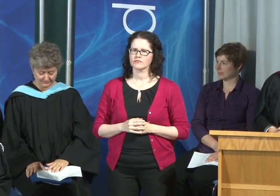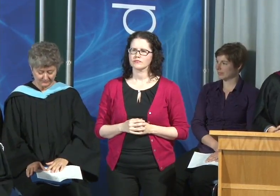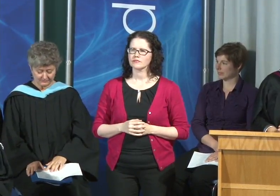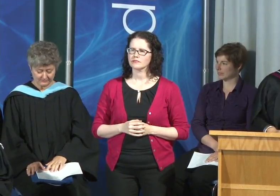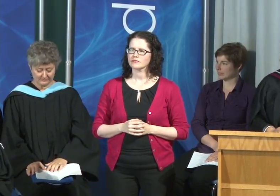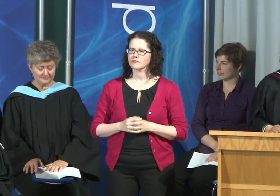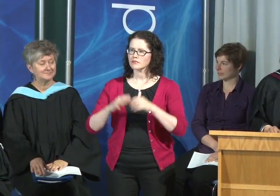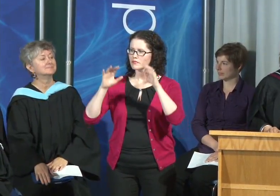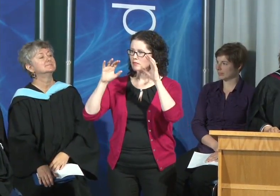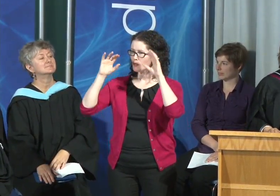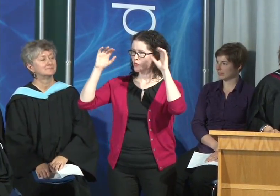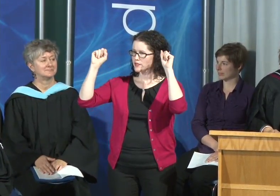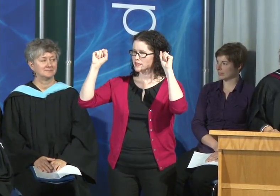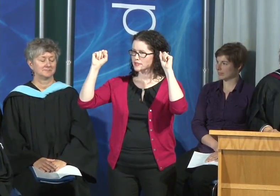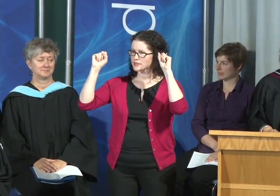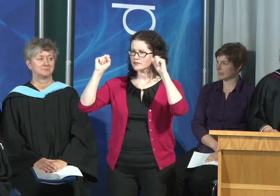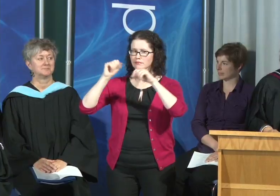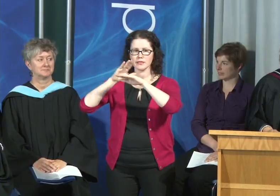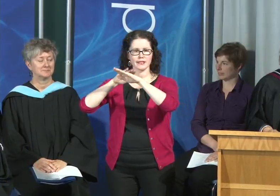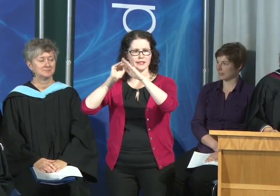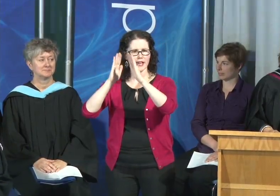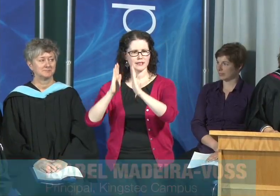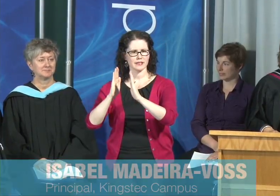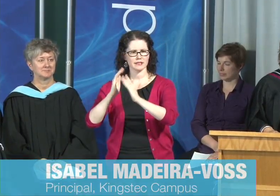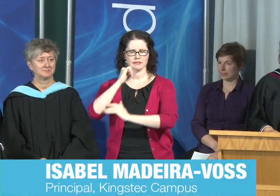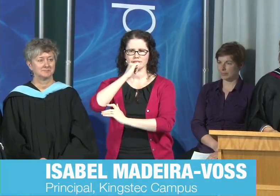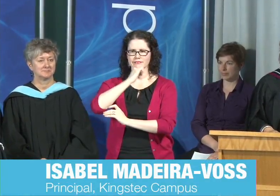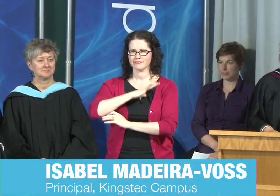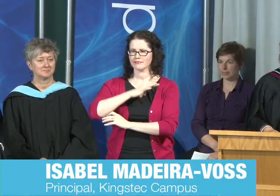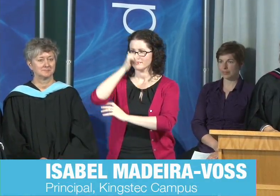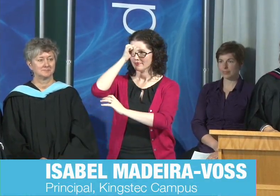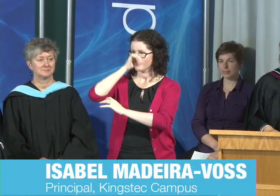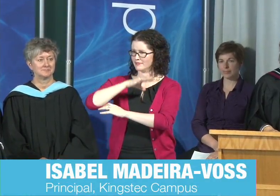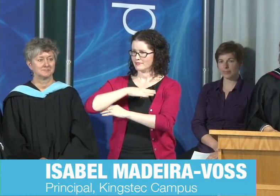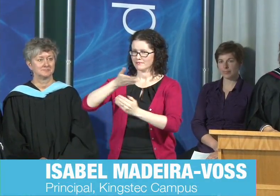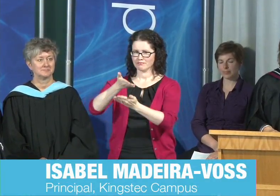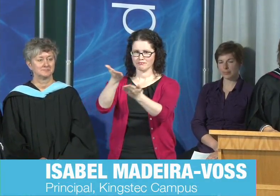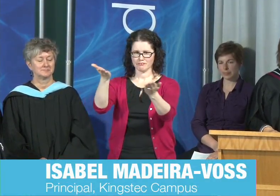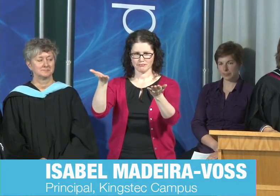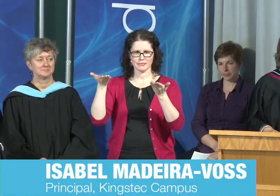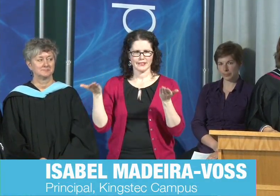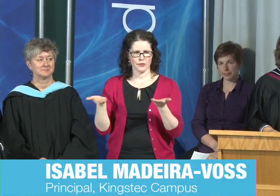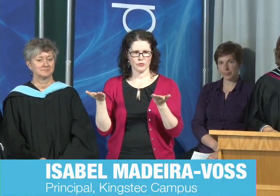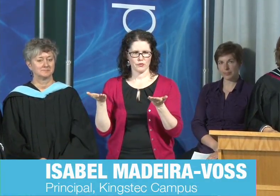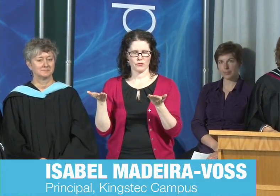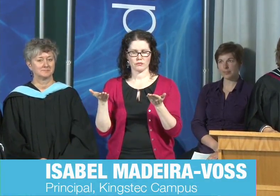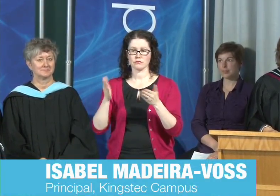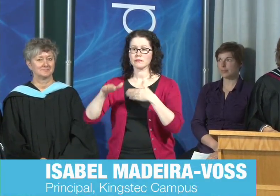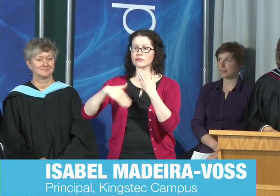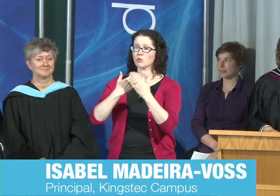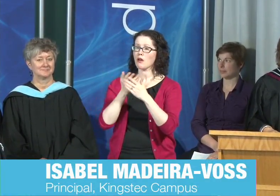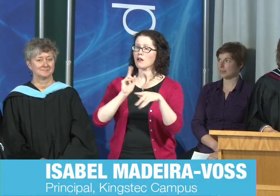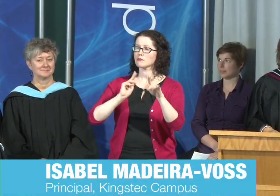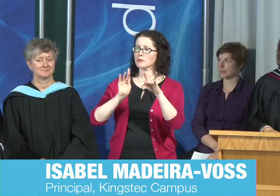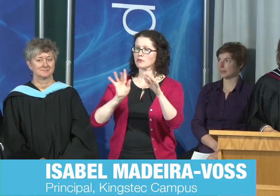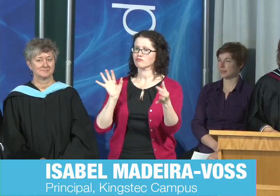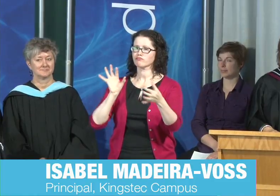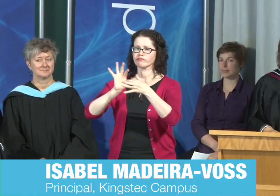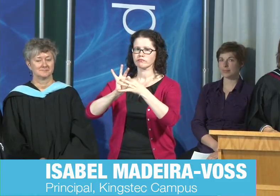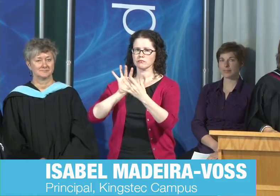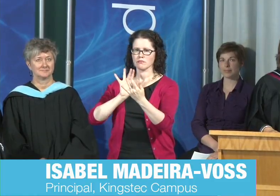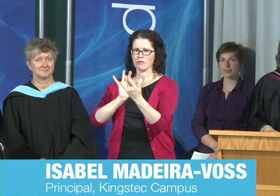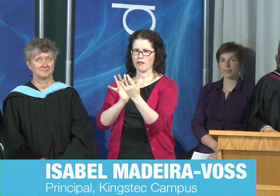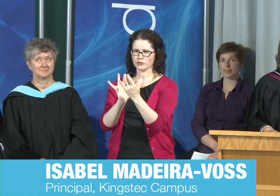Mr. President, honored guests, ladies and gentlemen here with us today, and everyone joining us via live